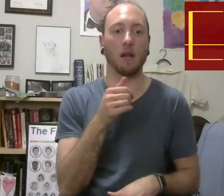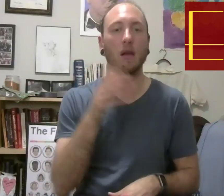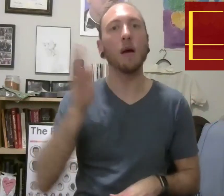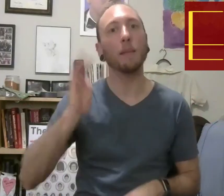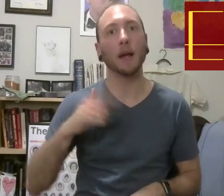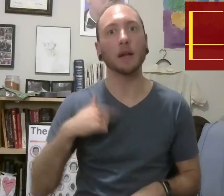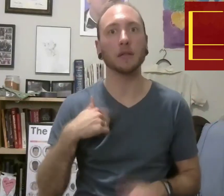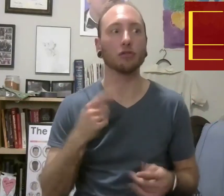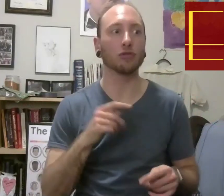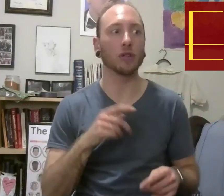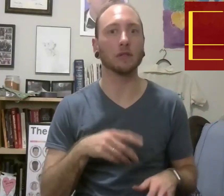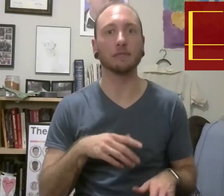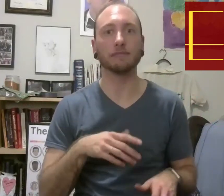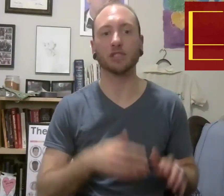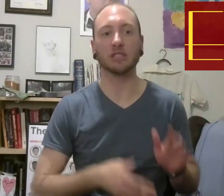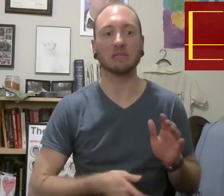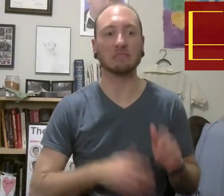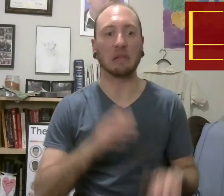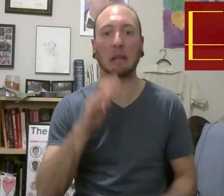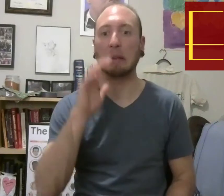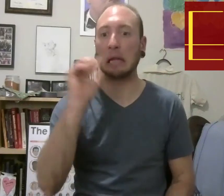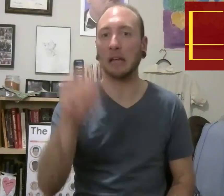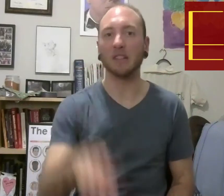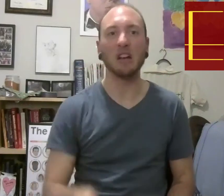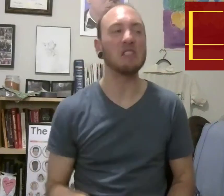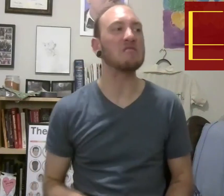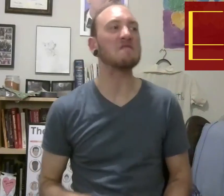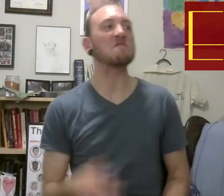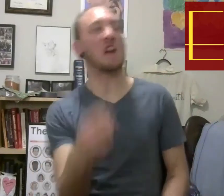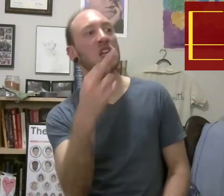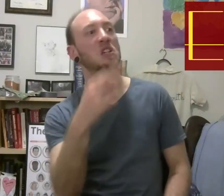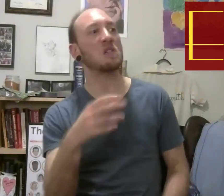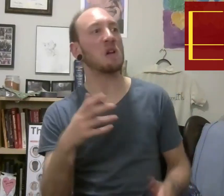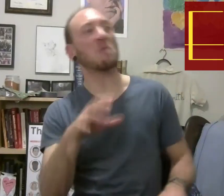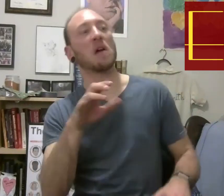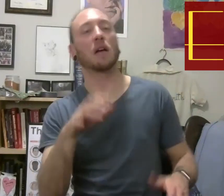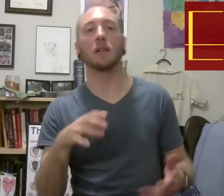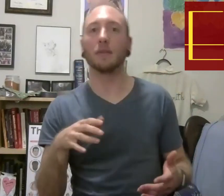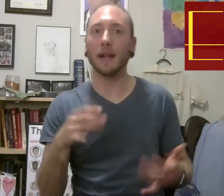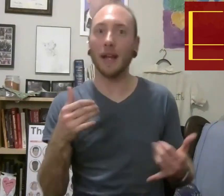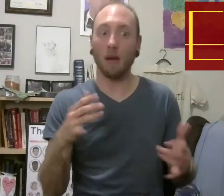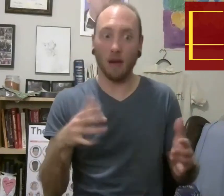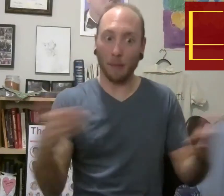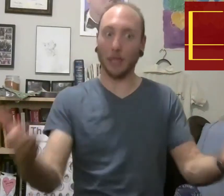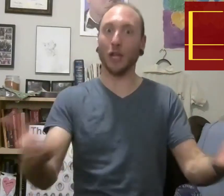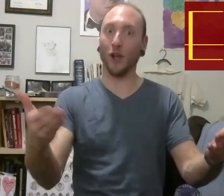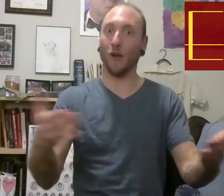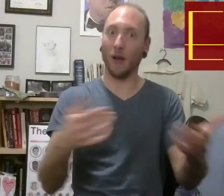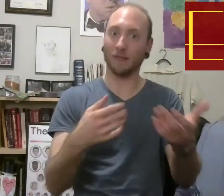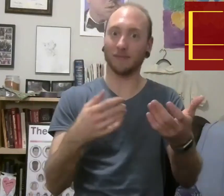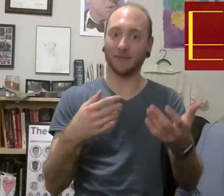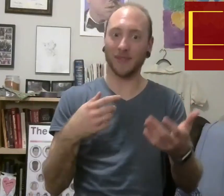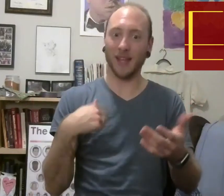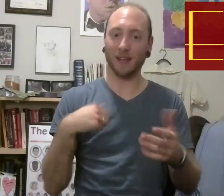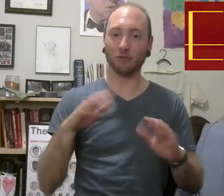fuck you or like not showing up because I don't feel like it. It's like I don't know, I get to grow up a little bit.